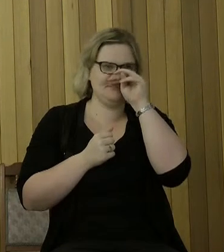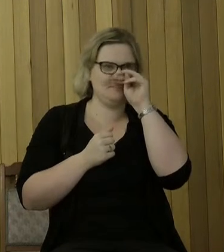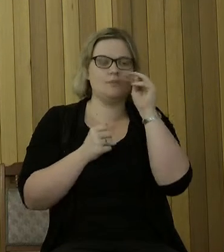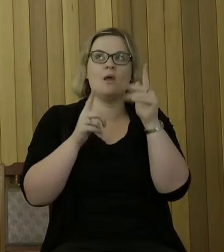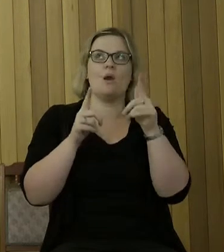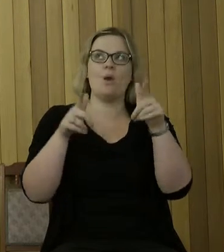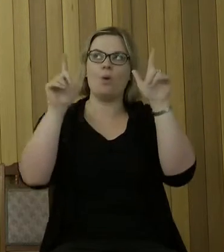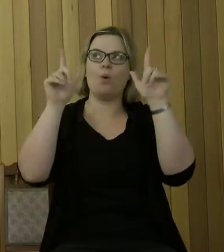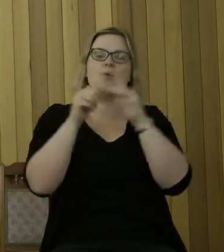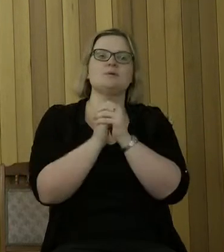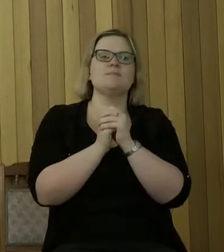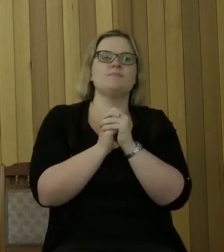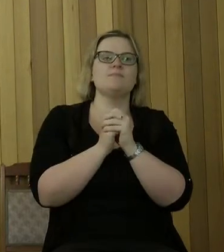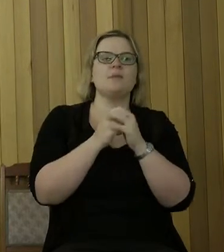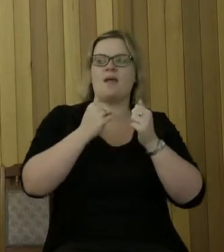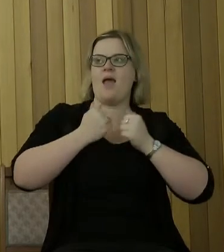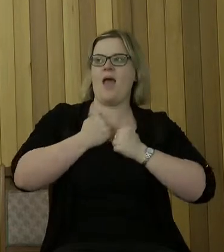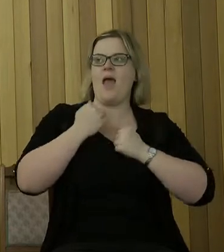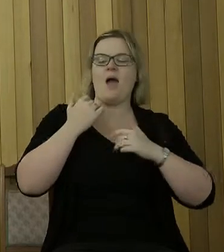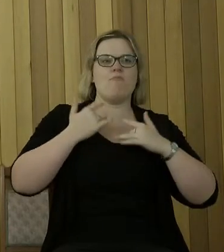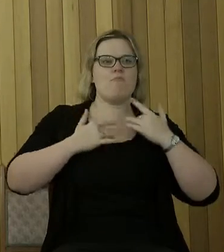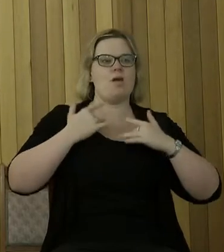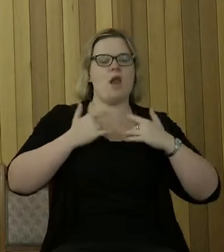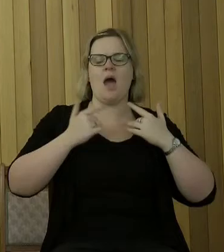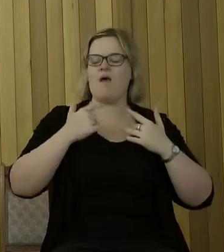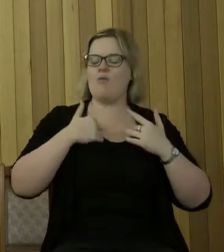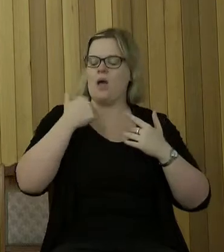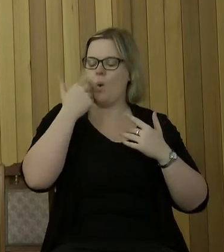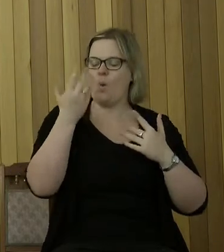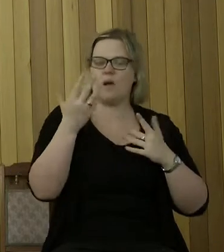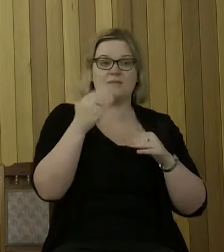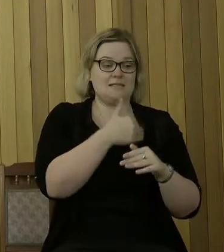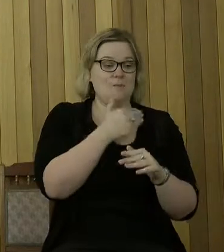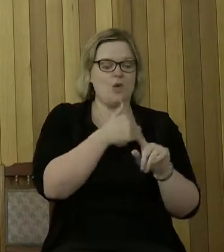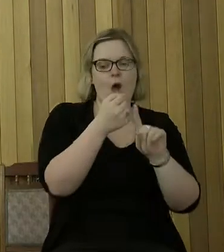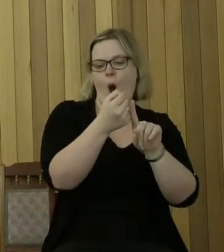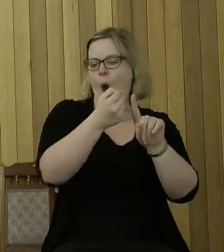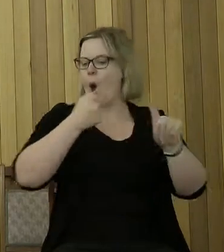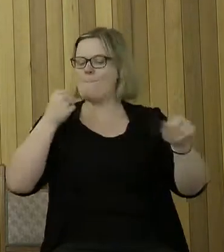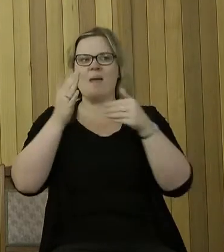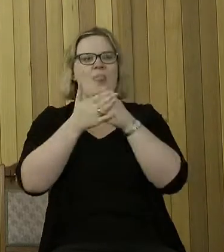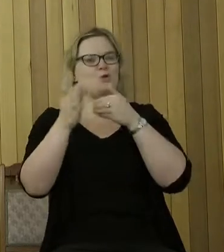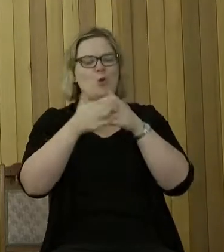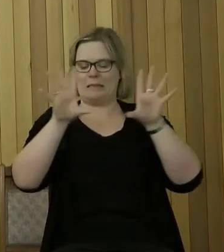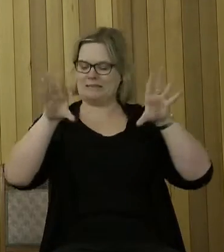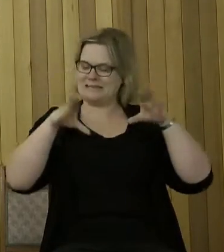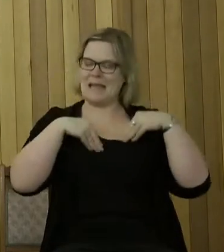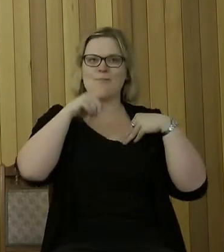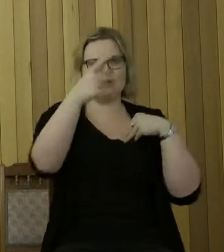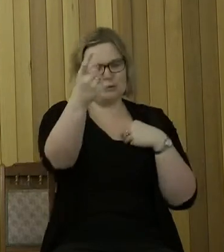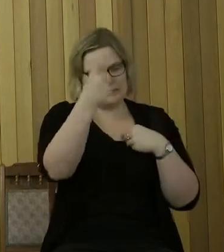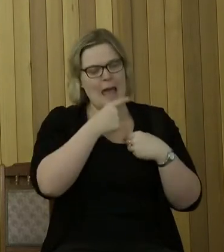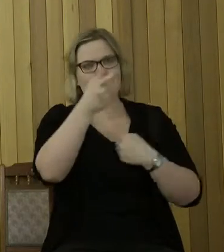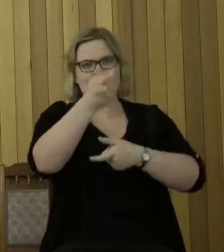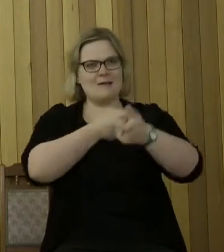Lord, fill our life. We open that door to our life this morning and we ask you to come in. And